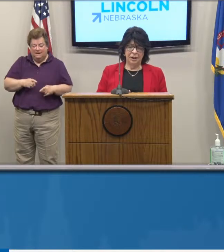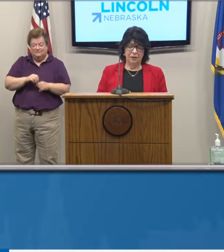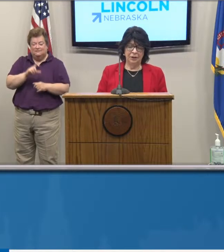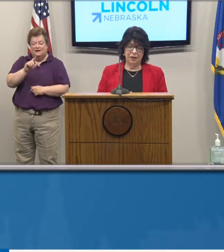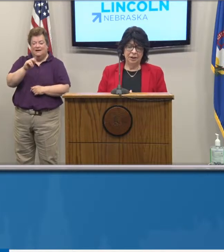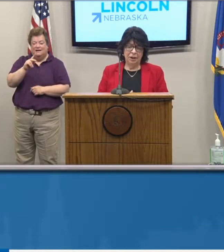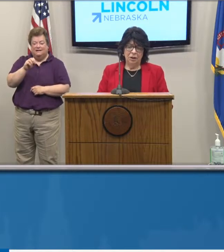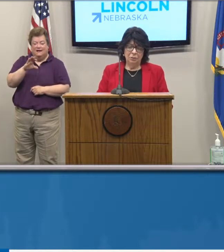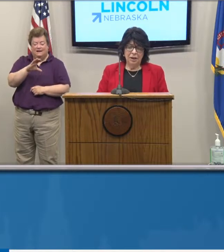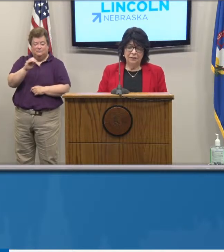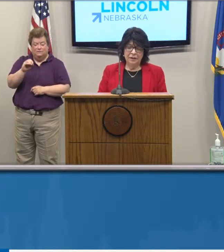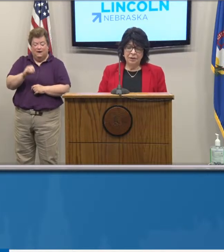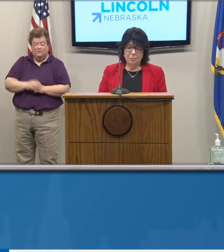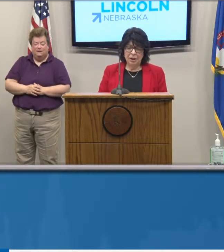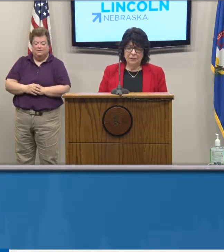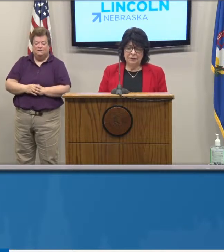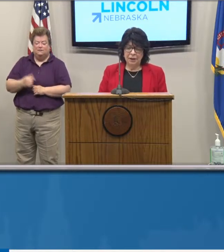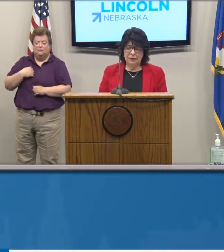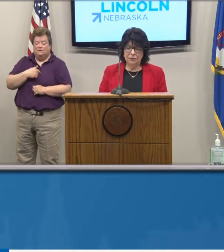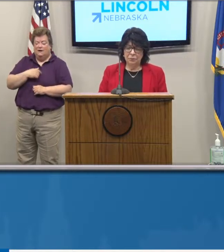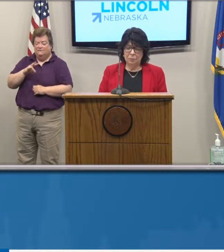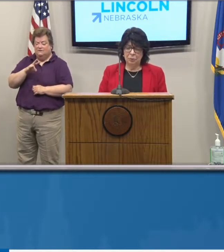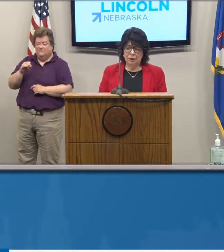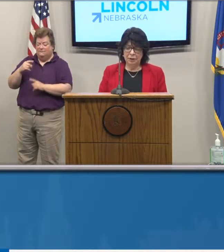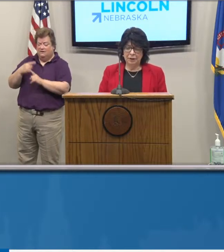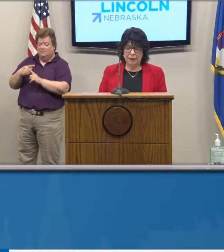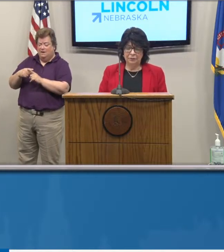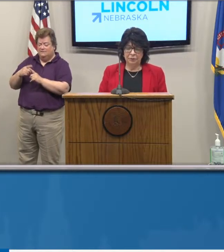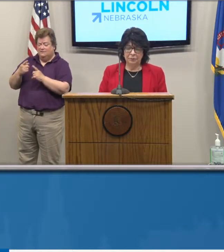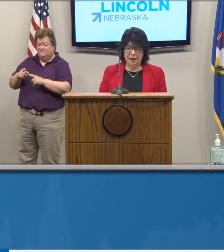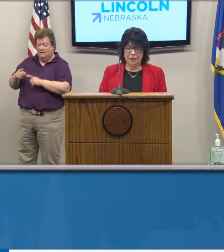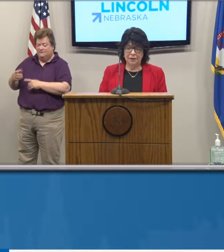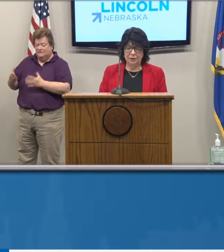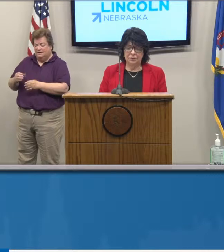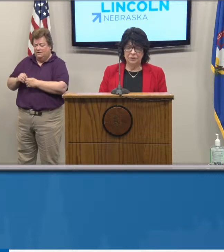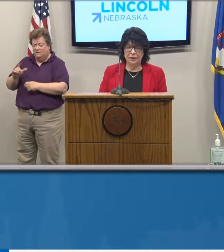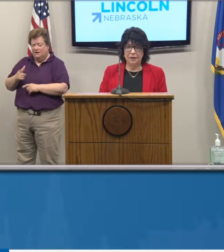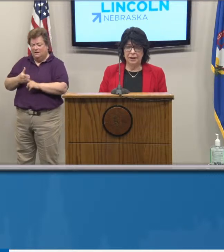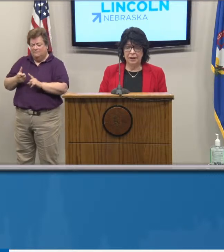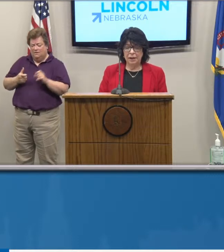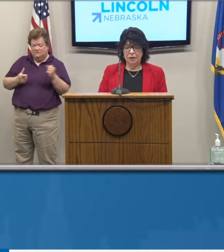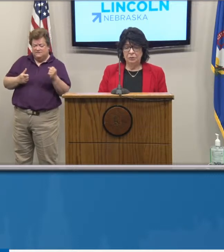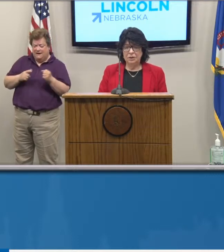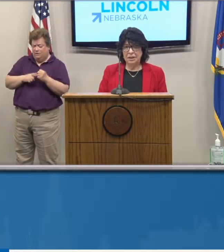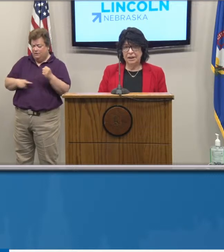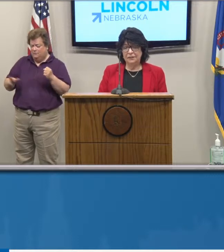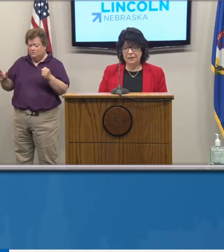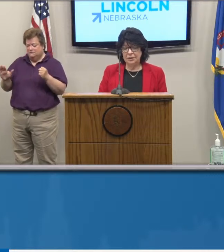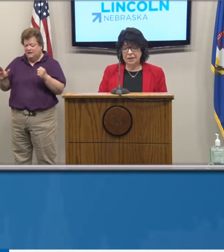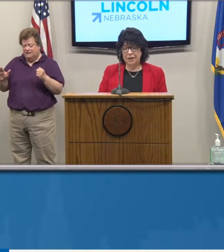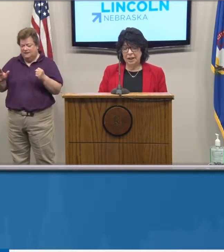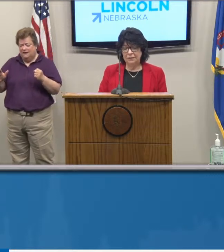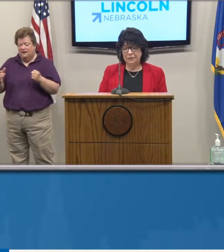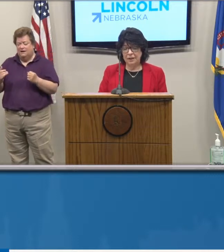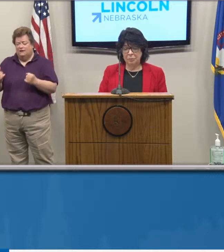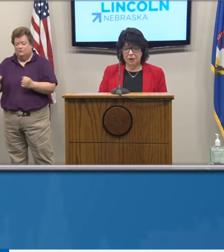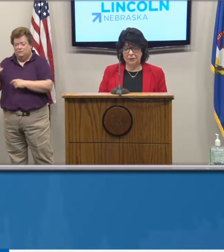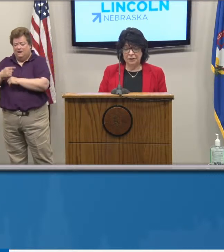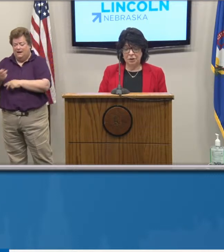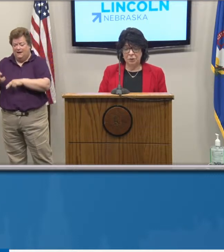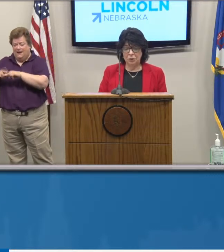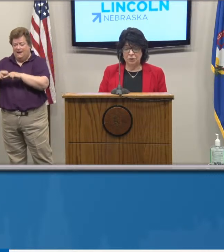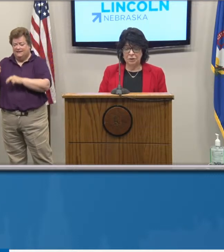tests. 935 positive tests were identified in the month of May. This accounts for 77%